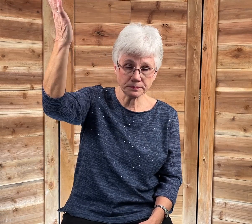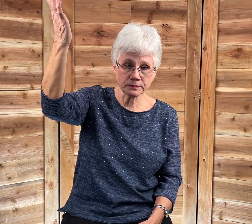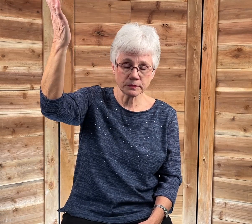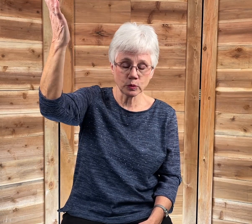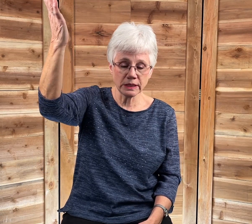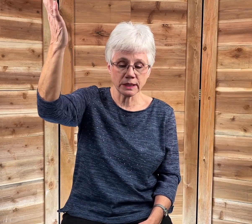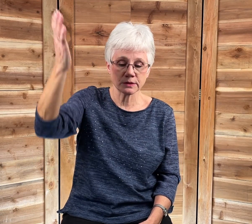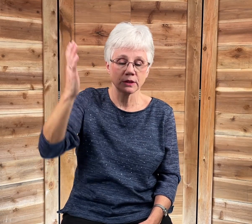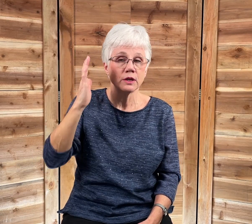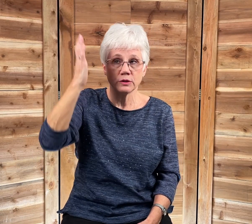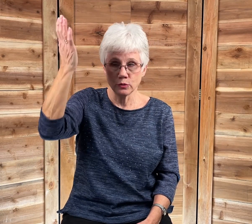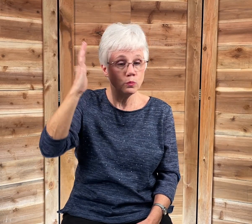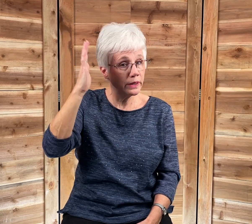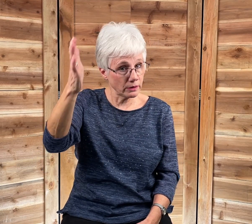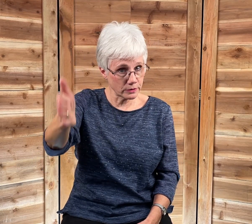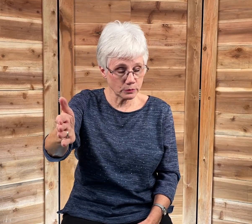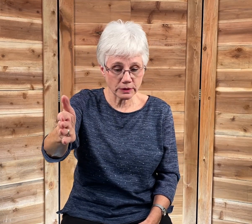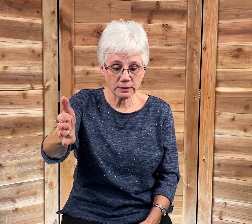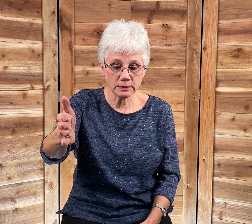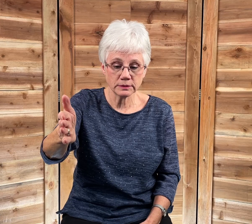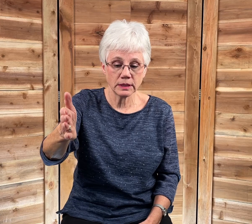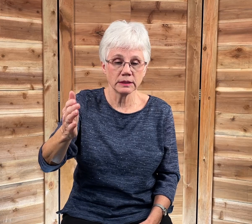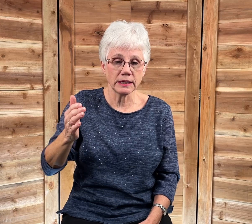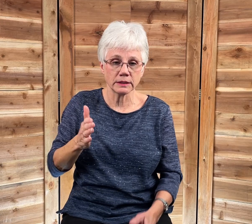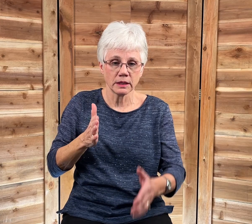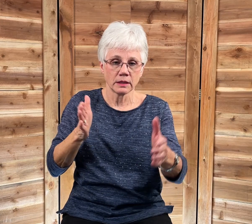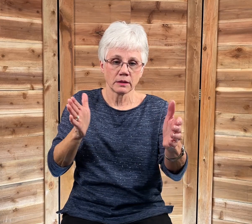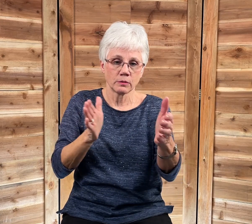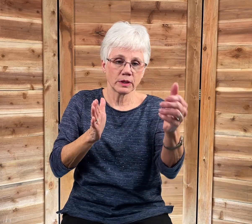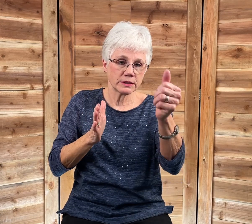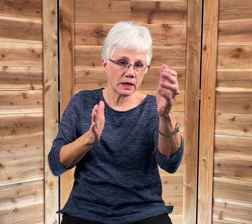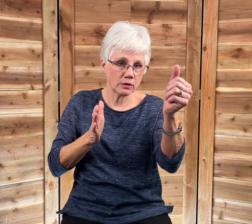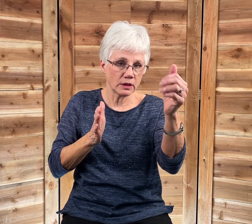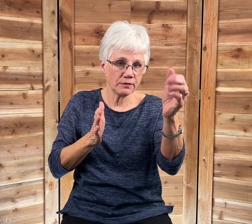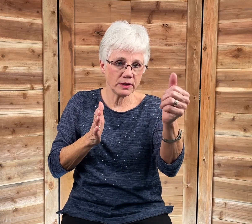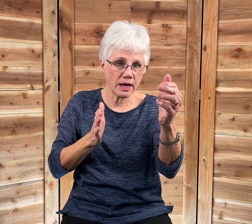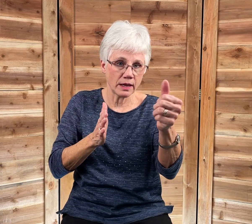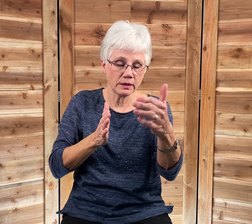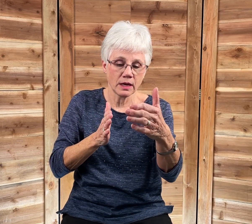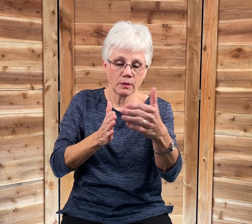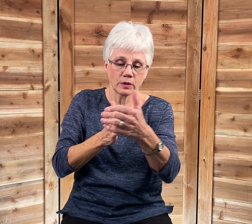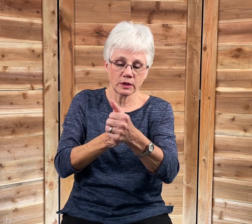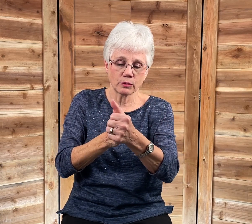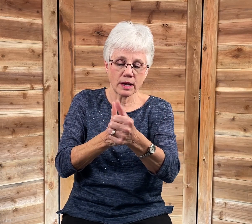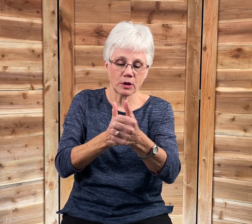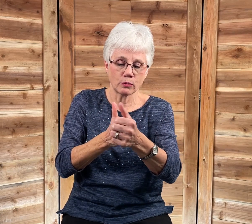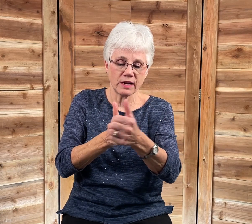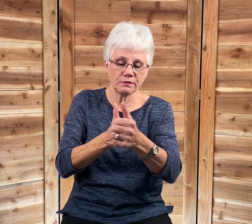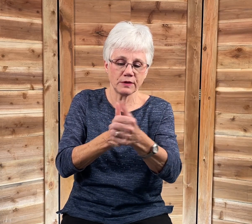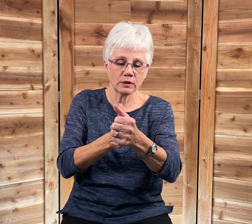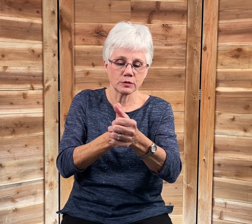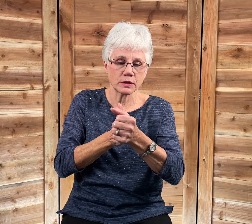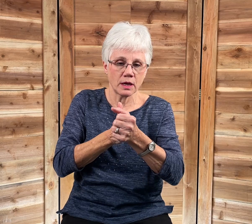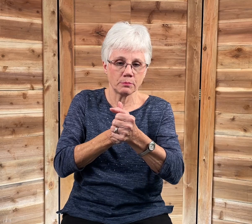You will lead us. You will, there's the will, lead. We're going to take our left hand and we're going to grab our